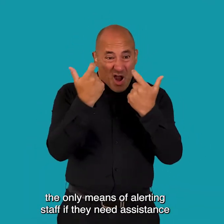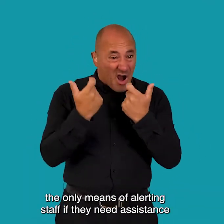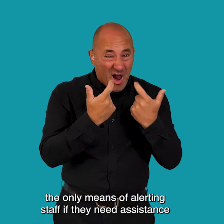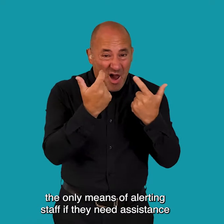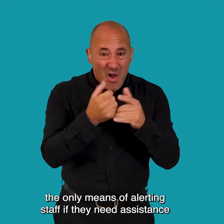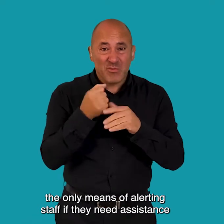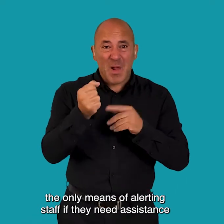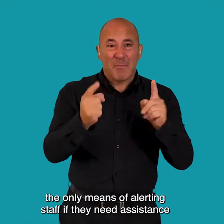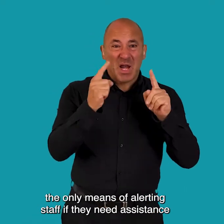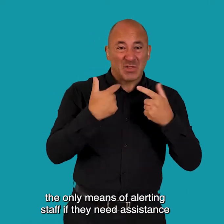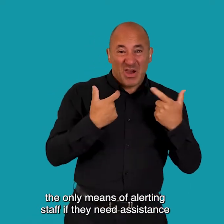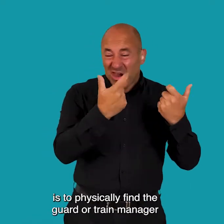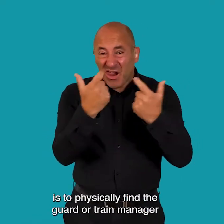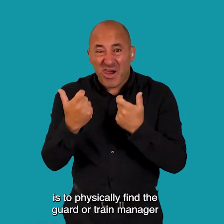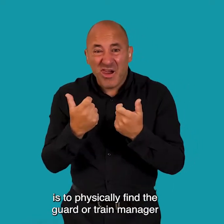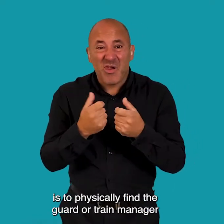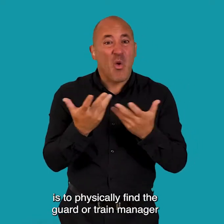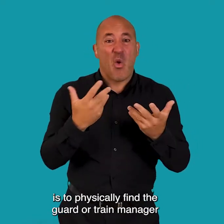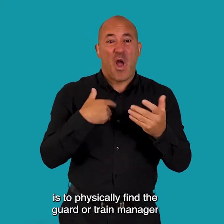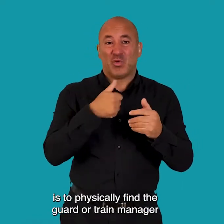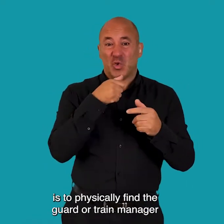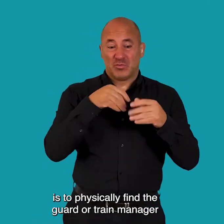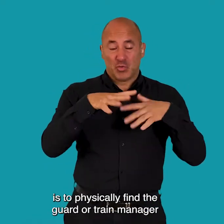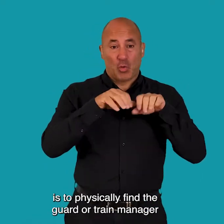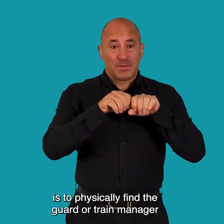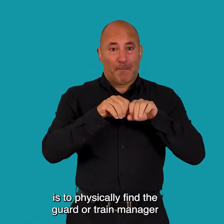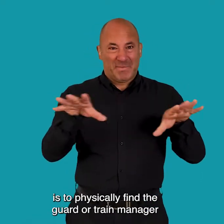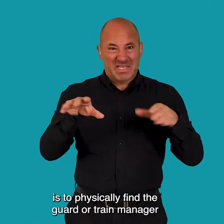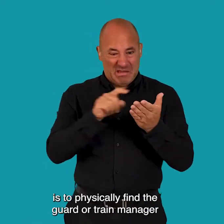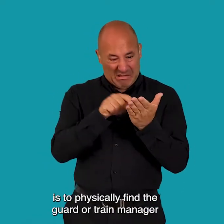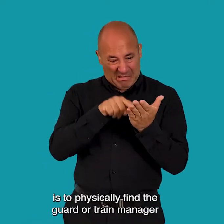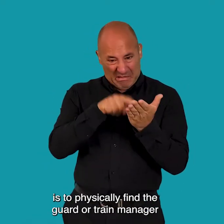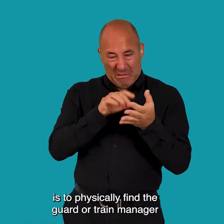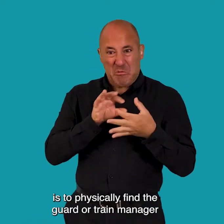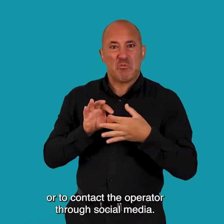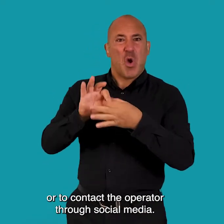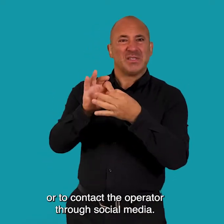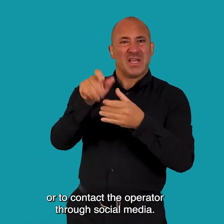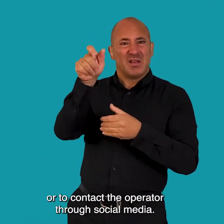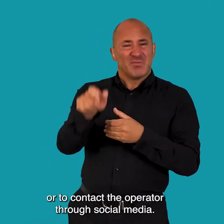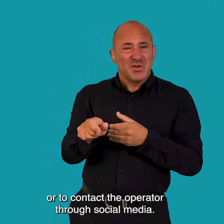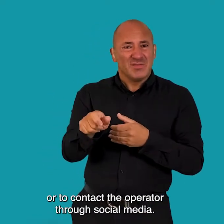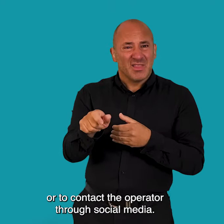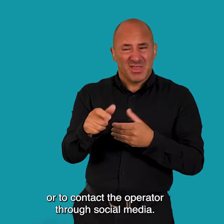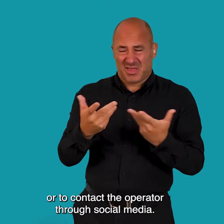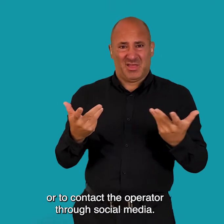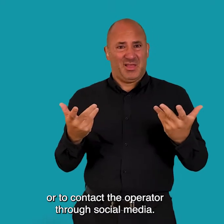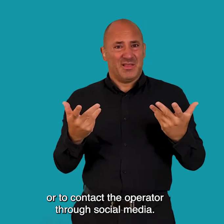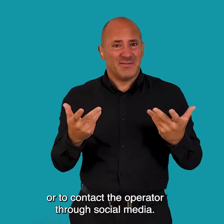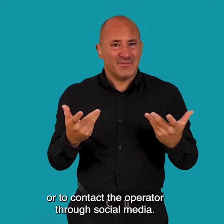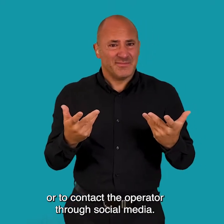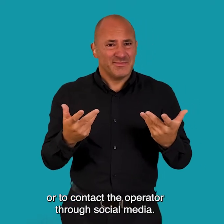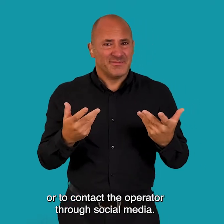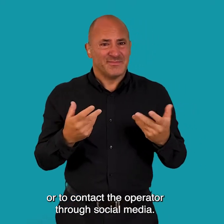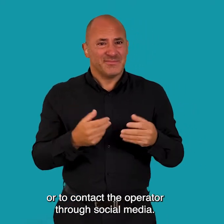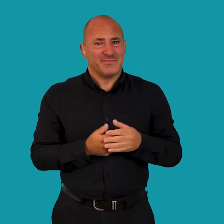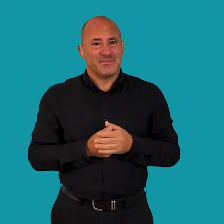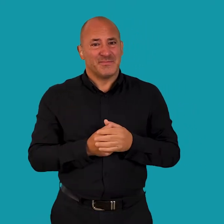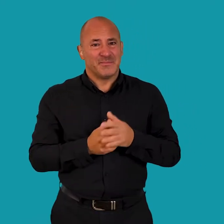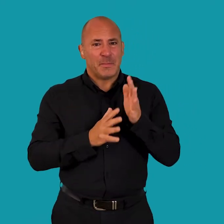need assistance, is to physically find the guard or train manager or to contact the operator through social media.